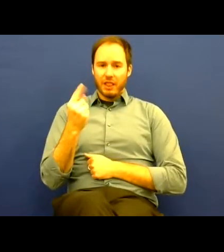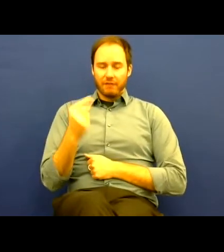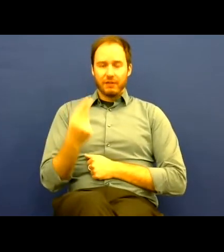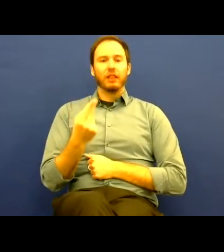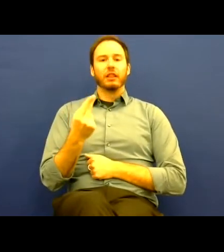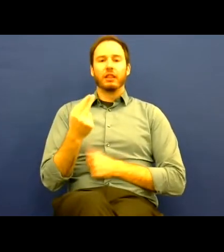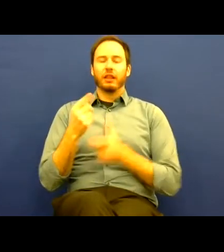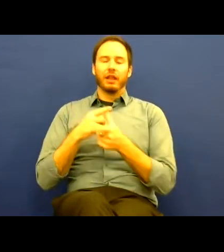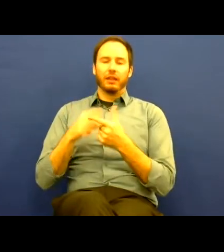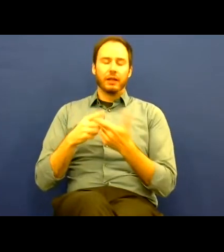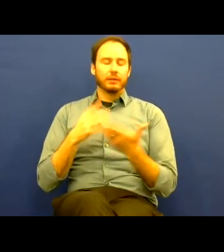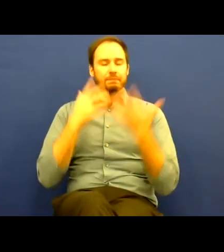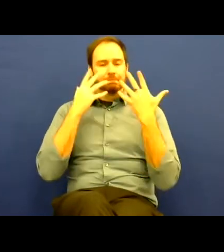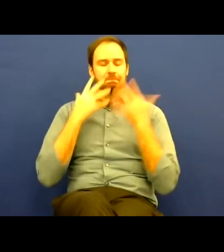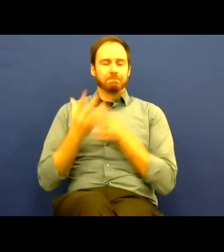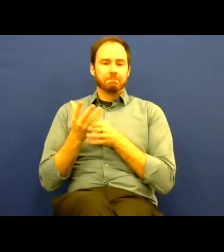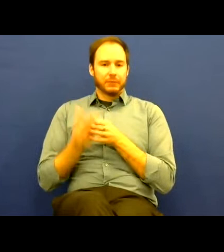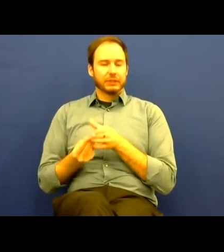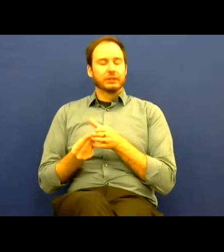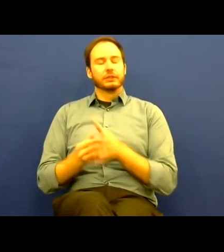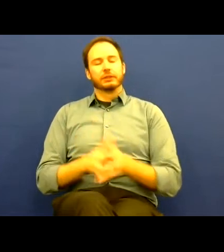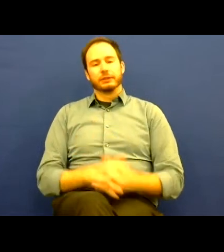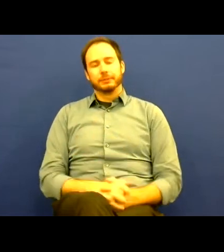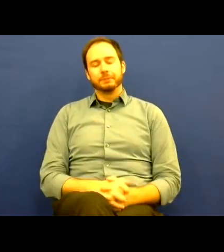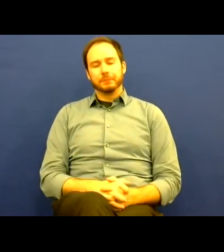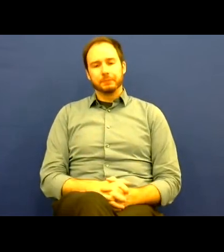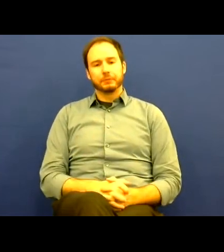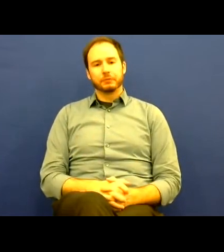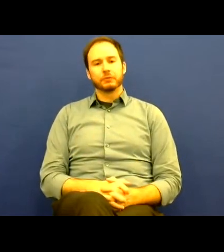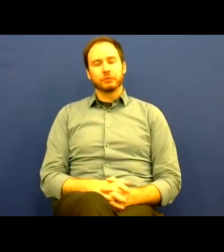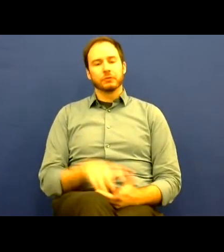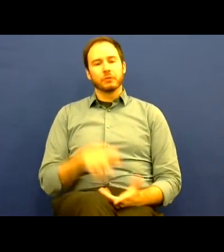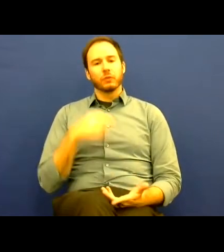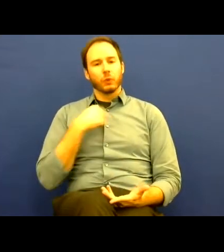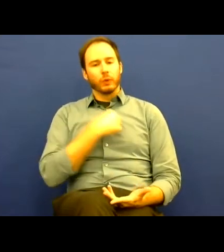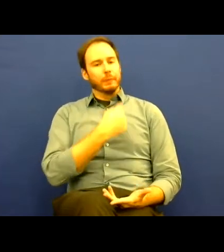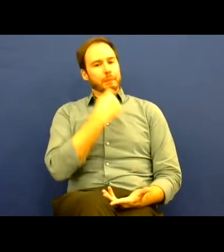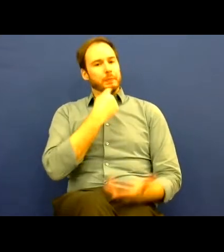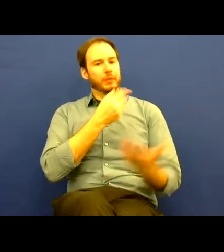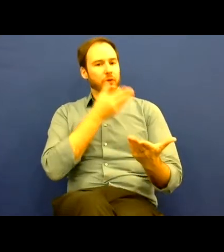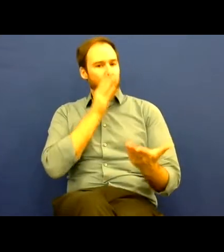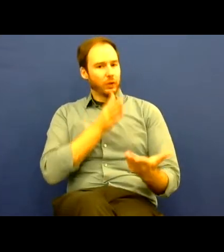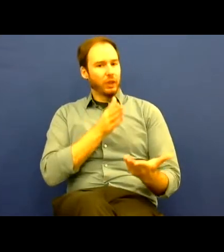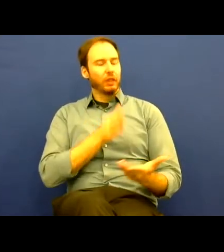then passed away shortly thereafter. So he will be sorely missed.